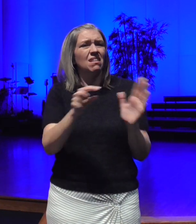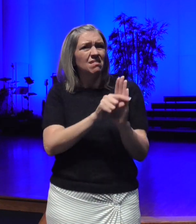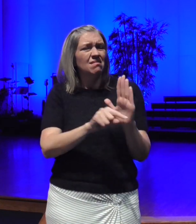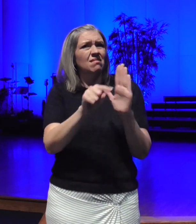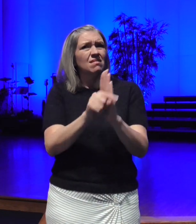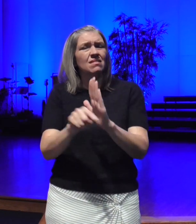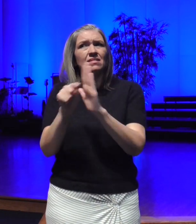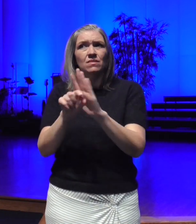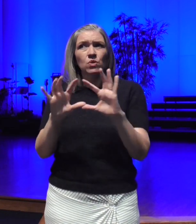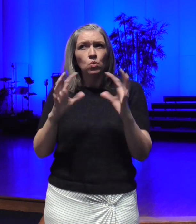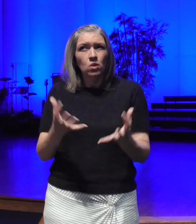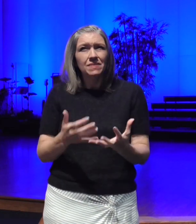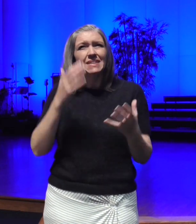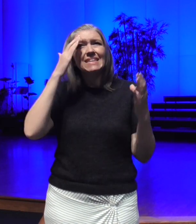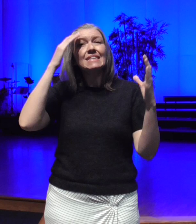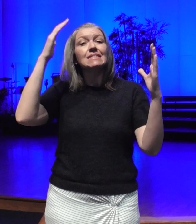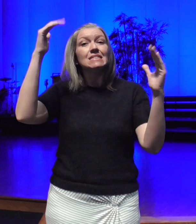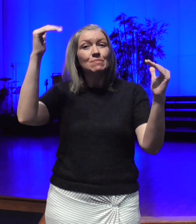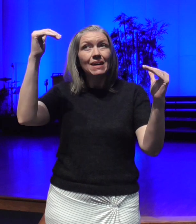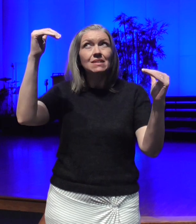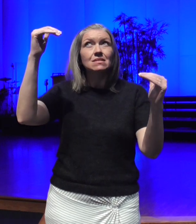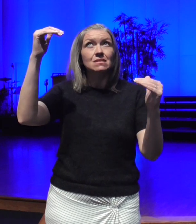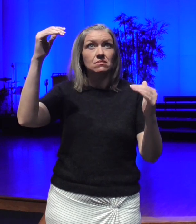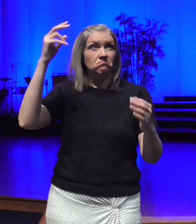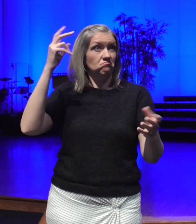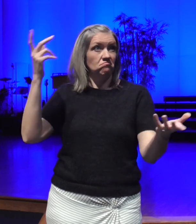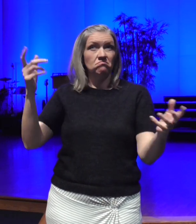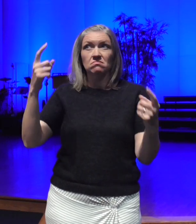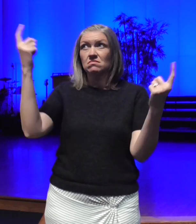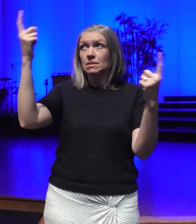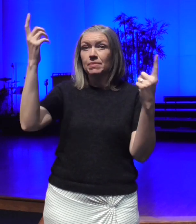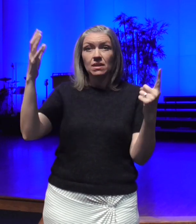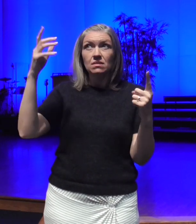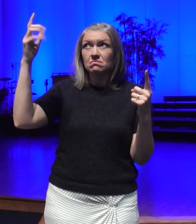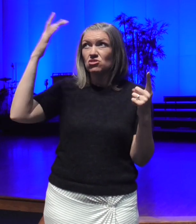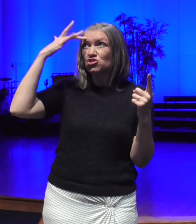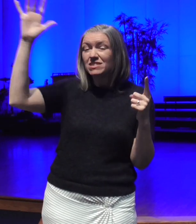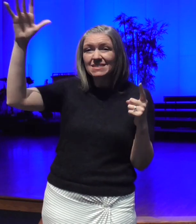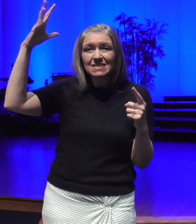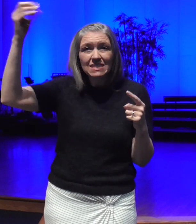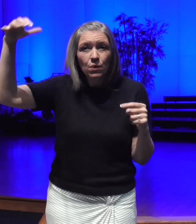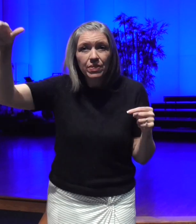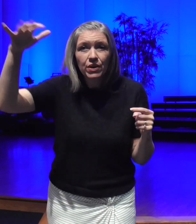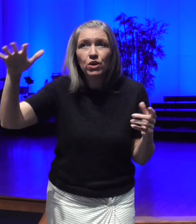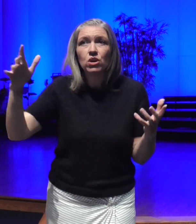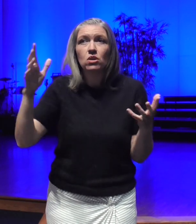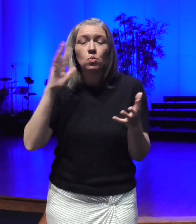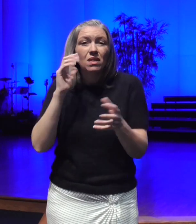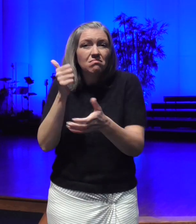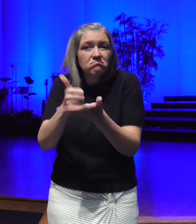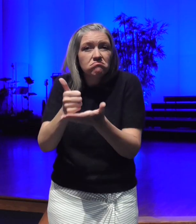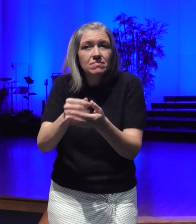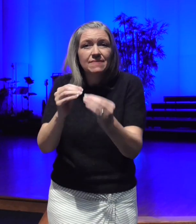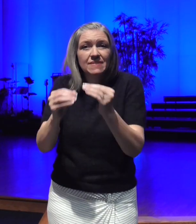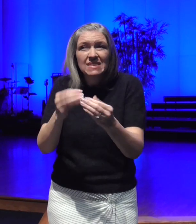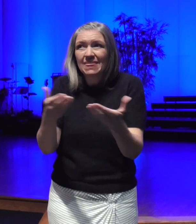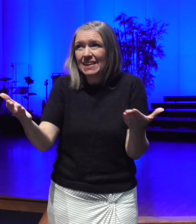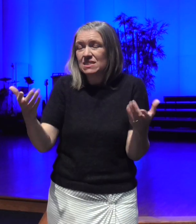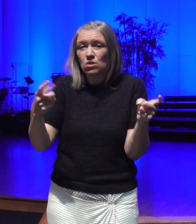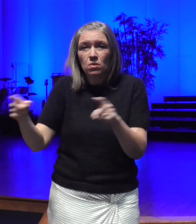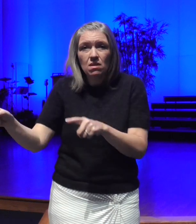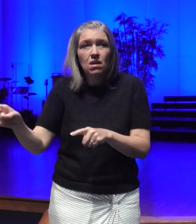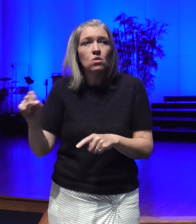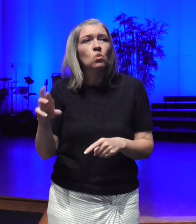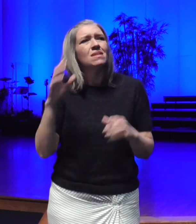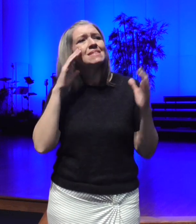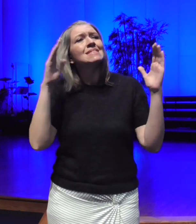to expect that there are geniuses out there doing something about the things and the issues we're concerned about, to expect that people